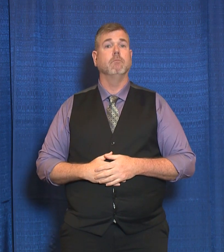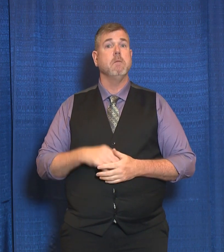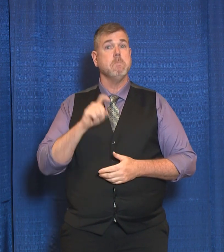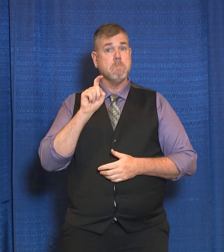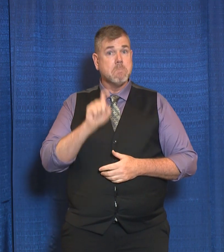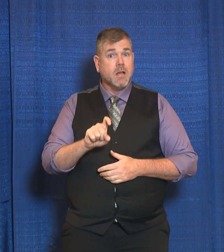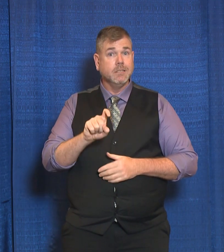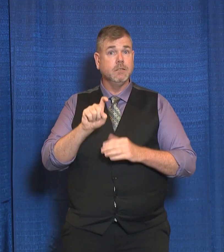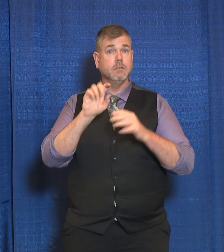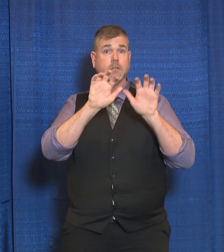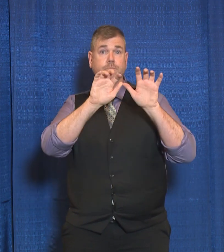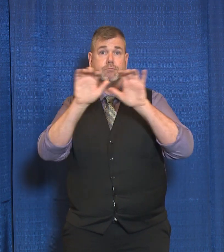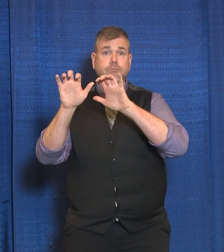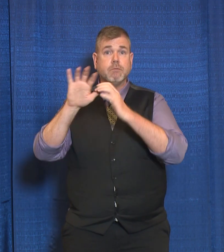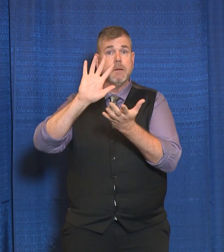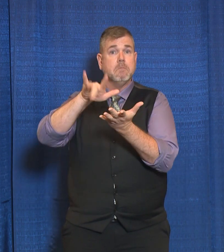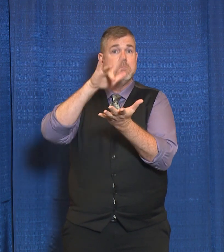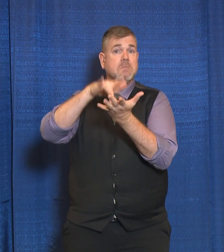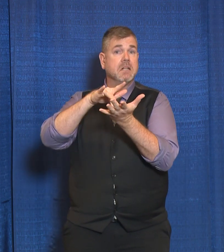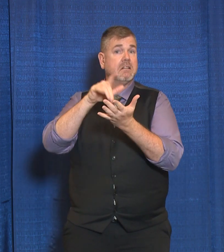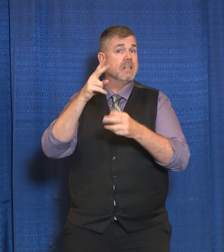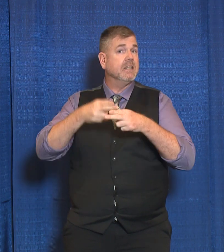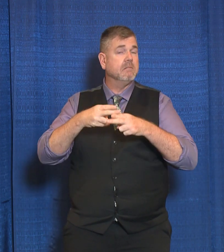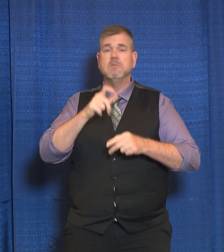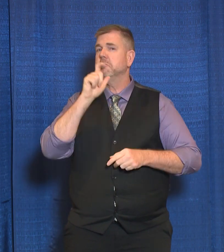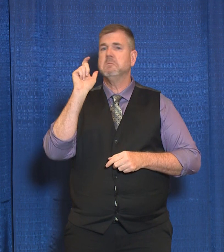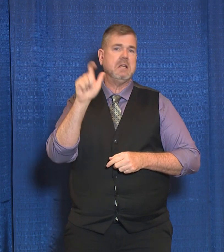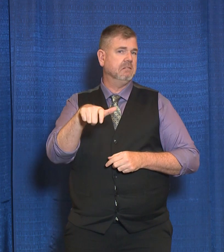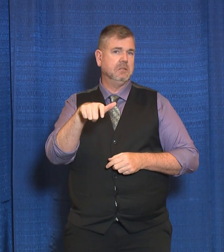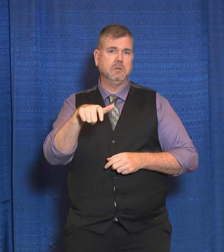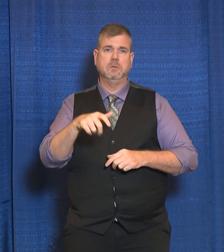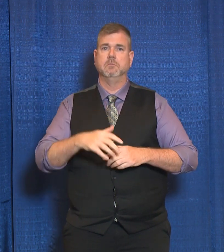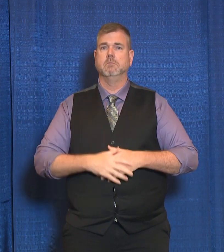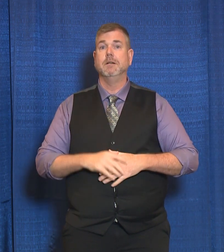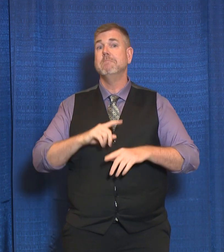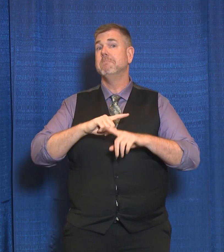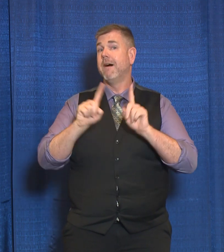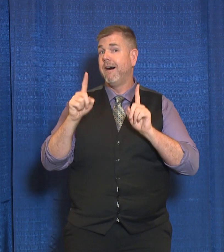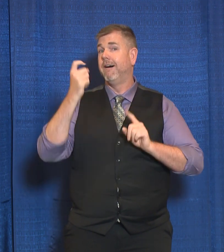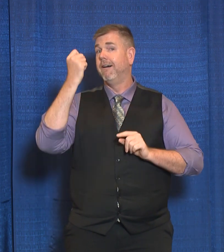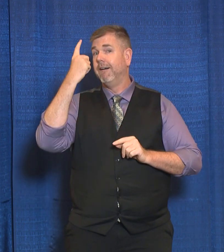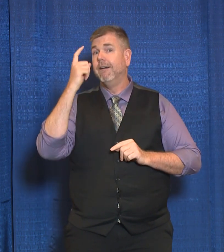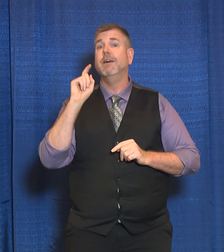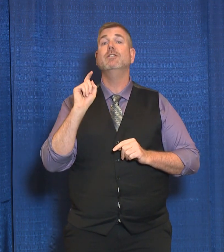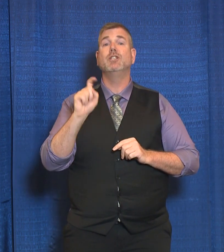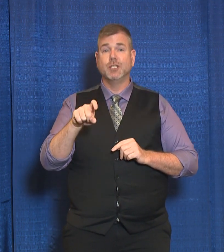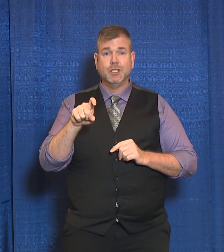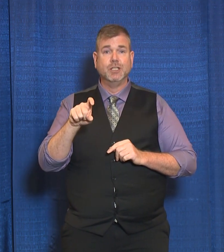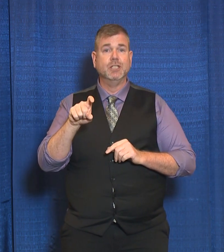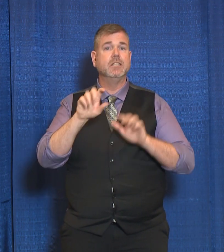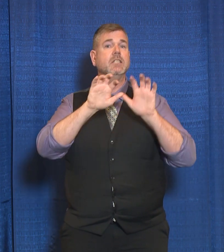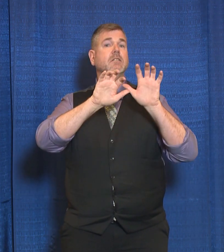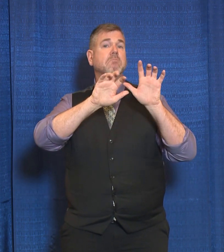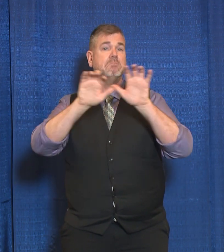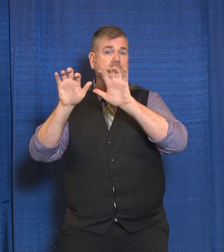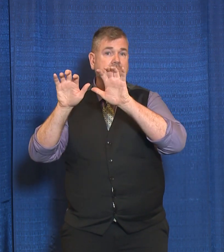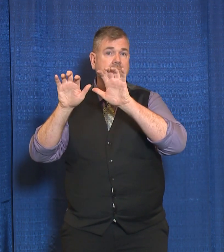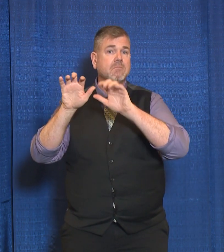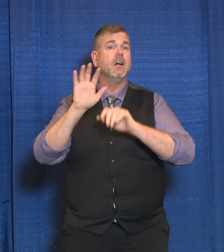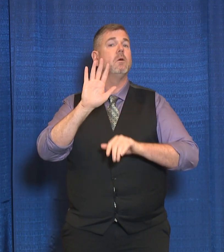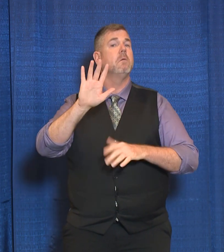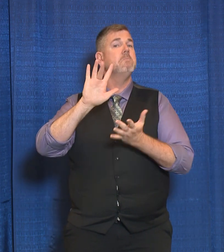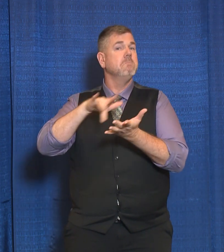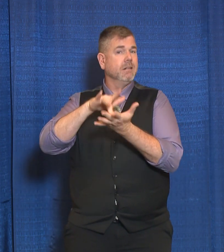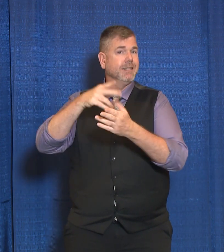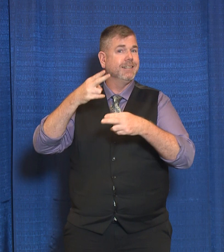You do not have to enter a middle name. However, you should enter your middle name or initial if one appears on your California driver's license